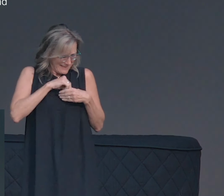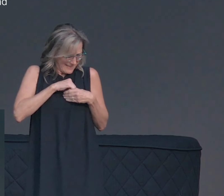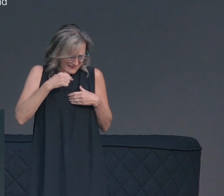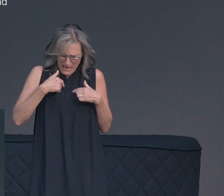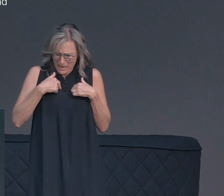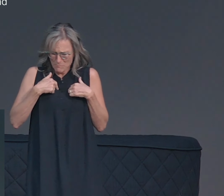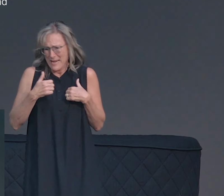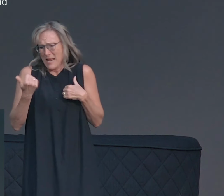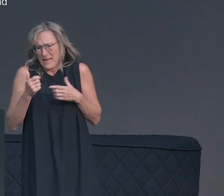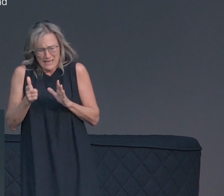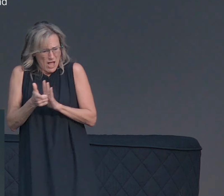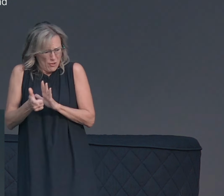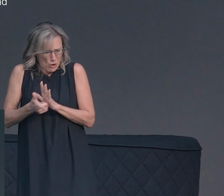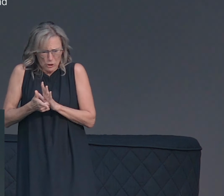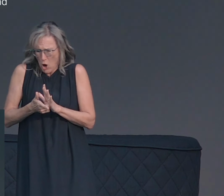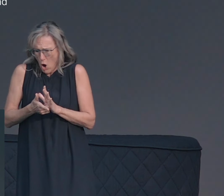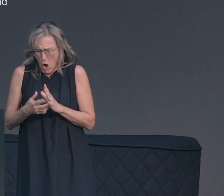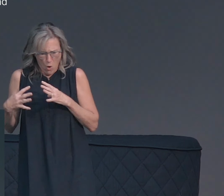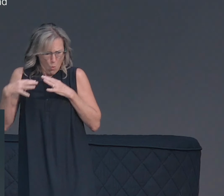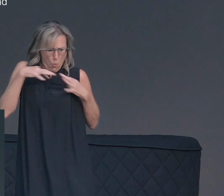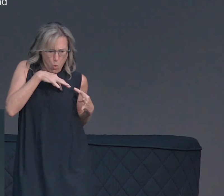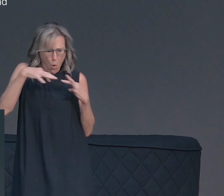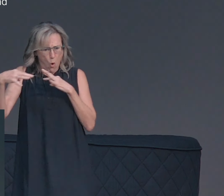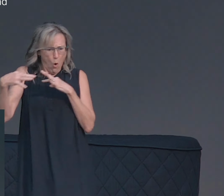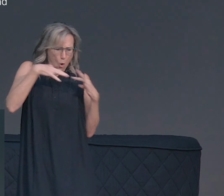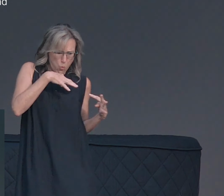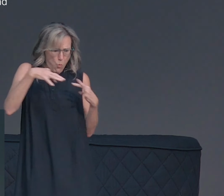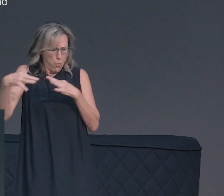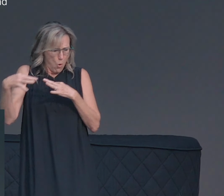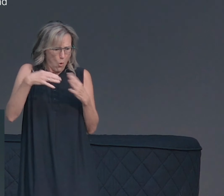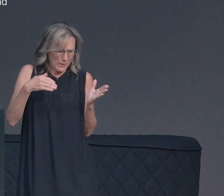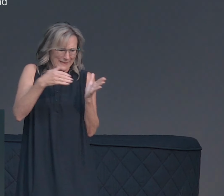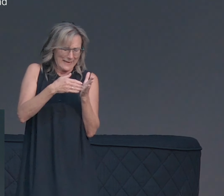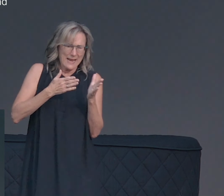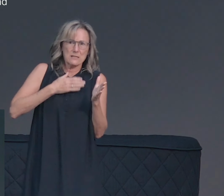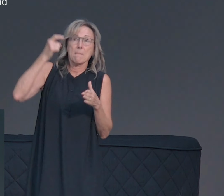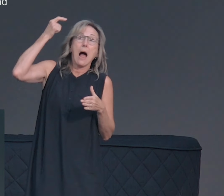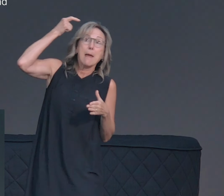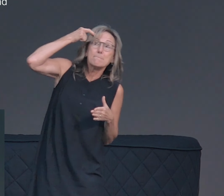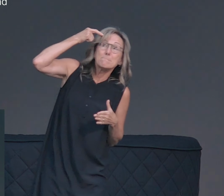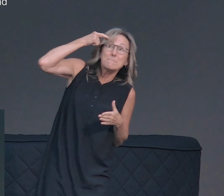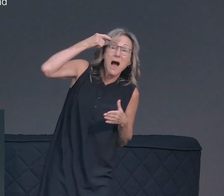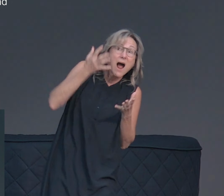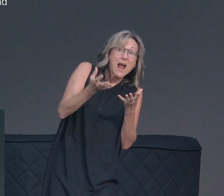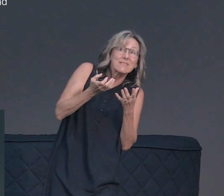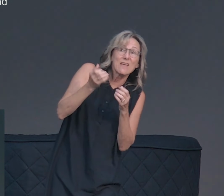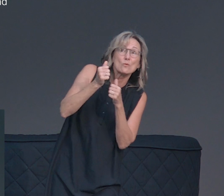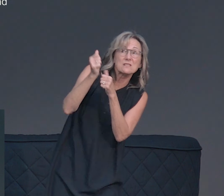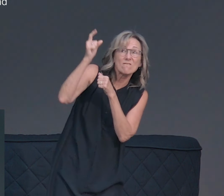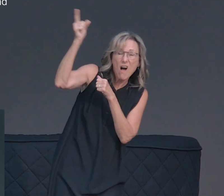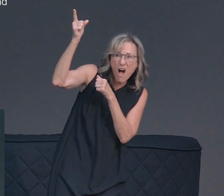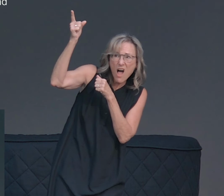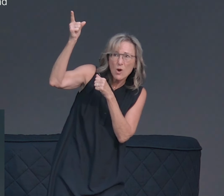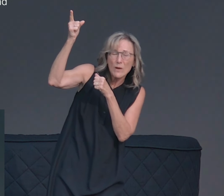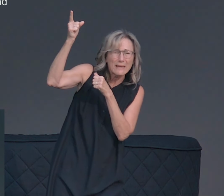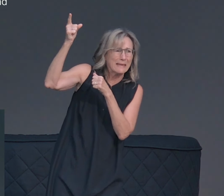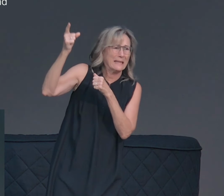another law, waging war against the law of my mind and making me captive to the law of sin that dwells in my